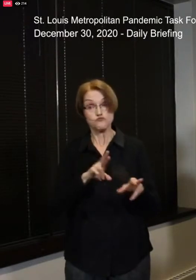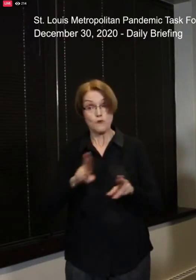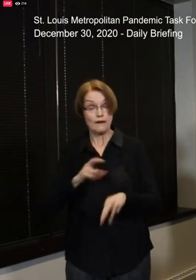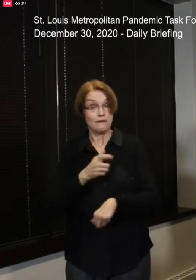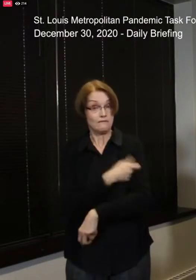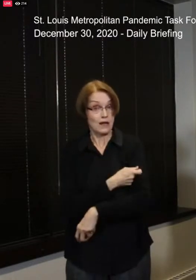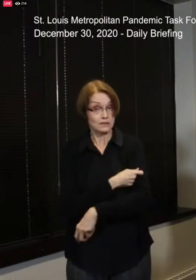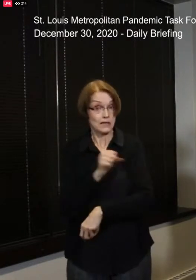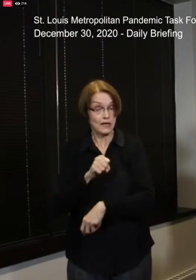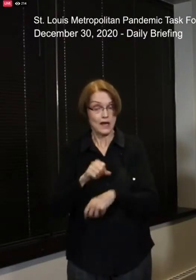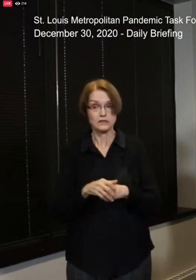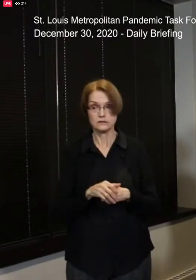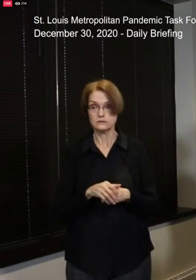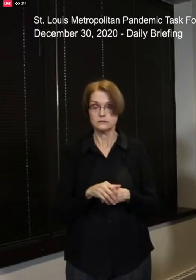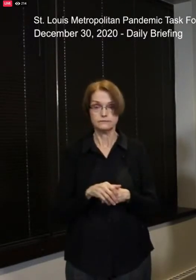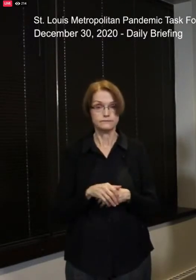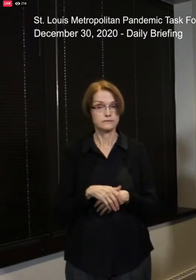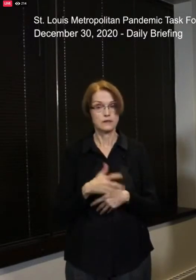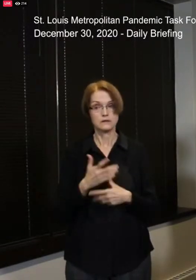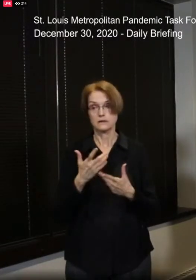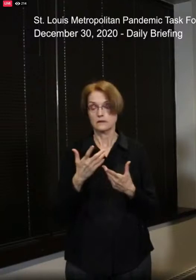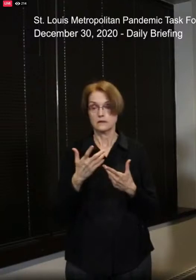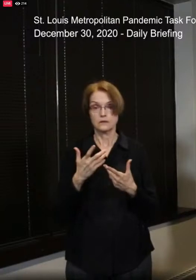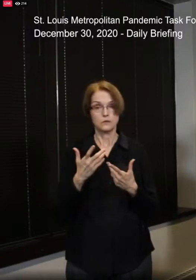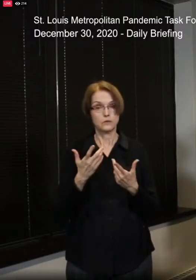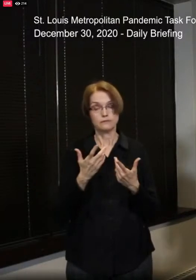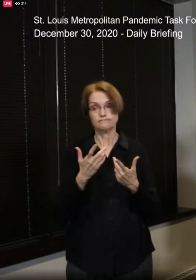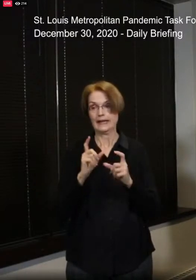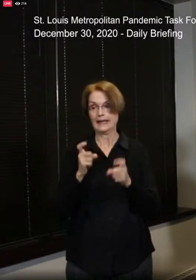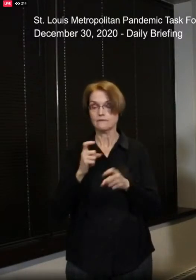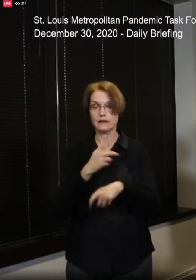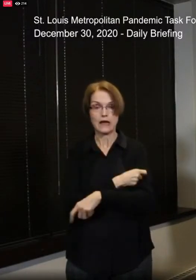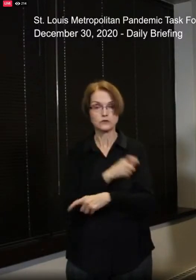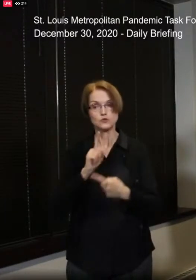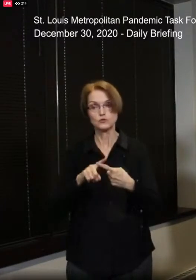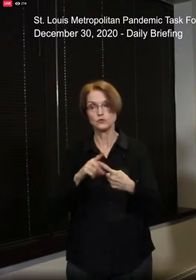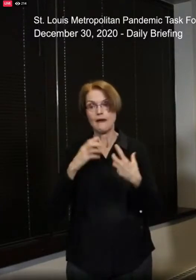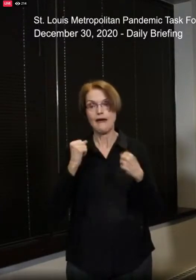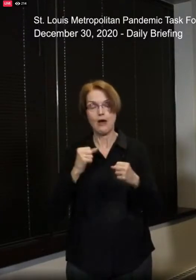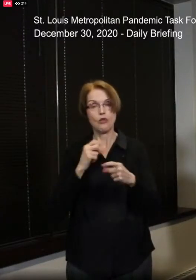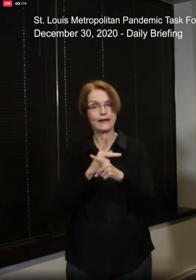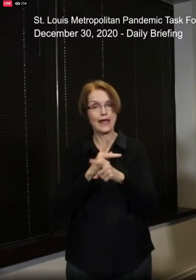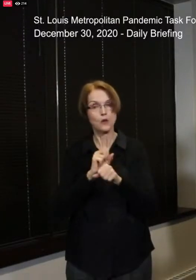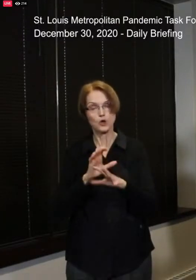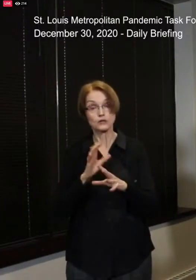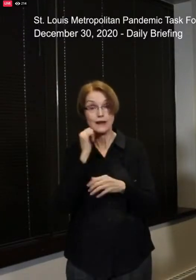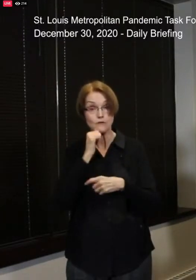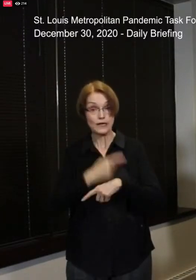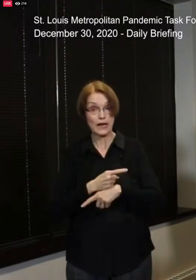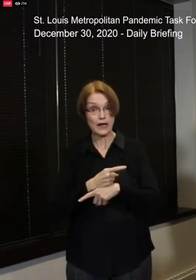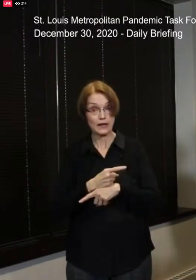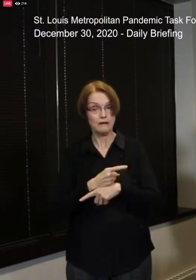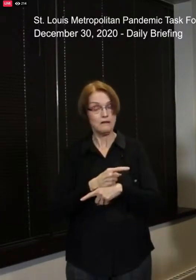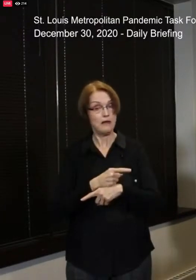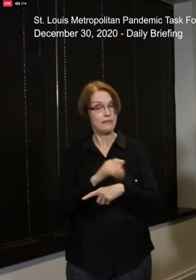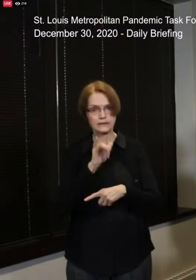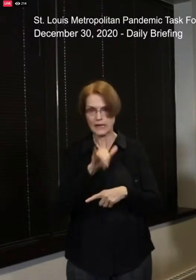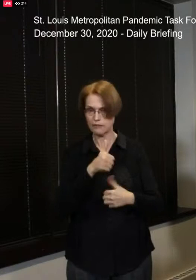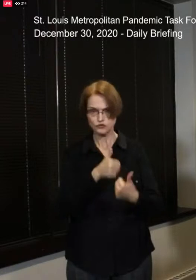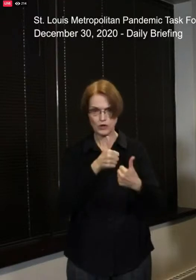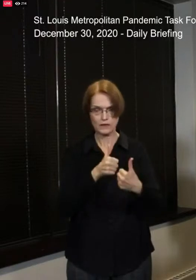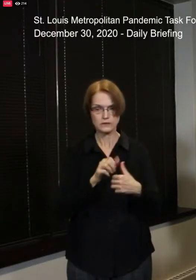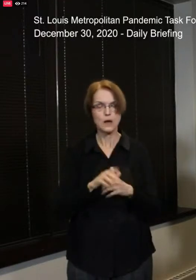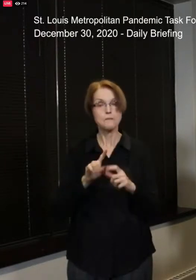We're delivering vaccine to our healthcare workers virtually every day. The challenge has been the amount